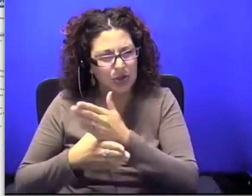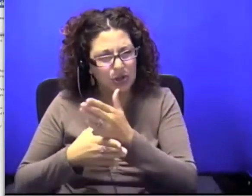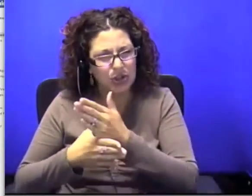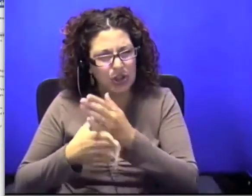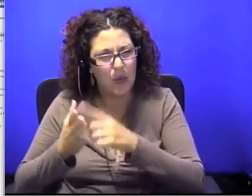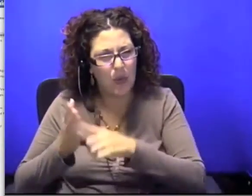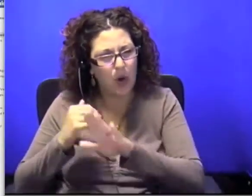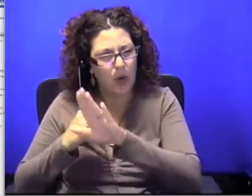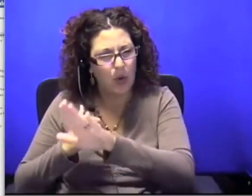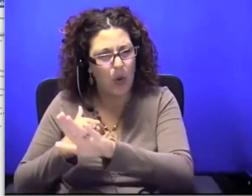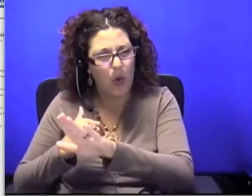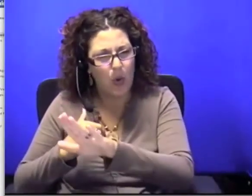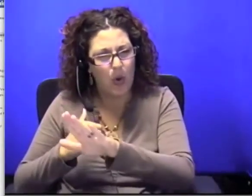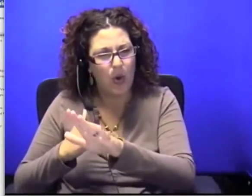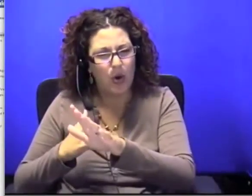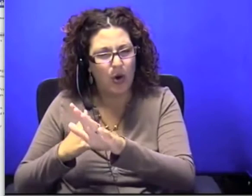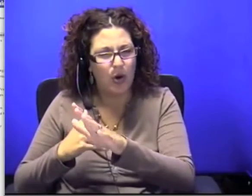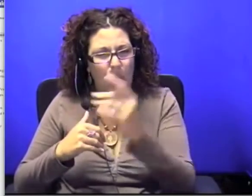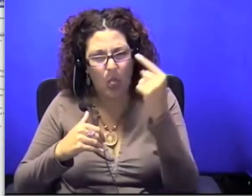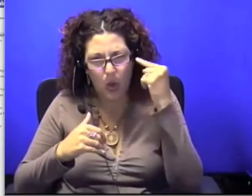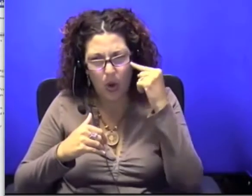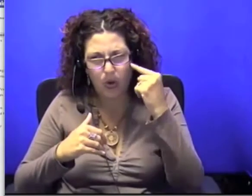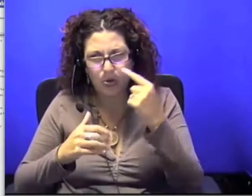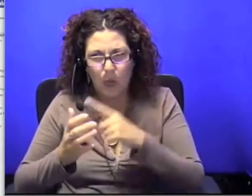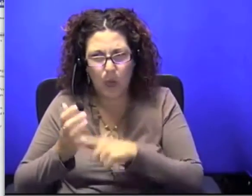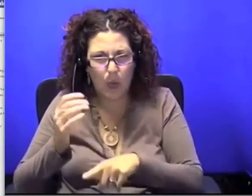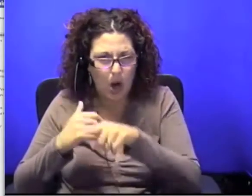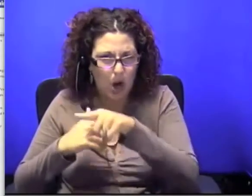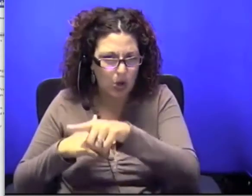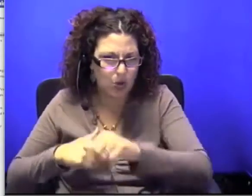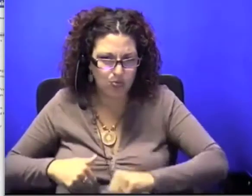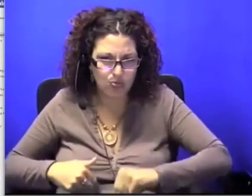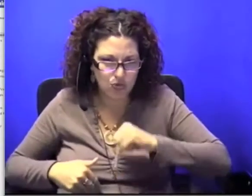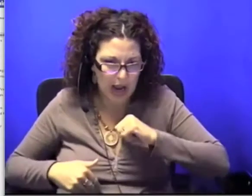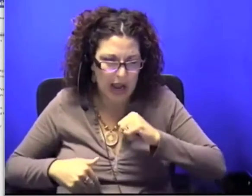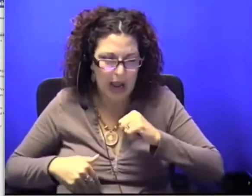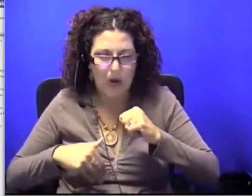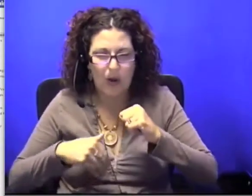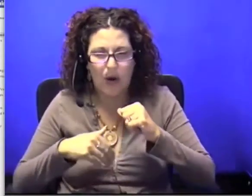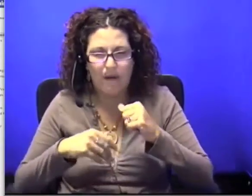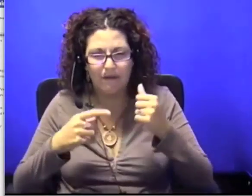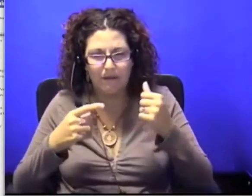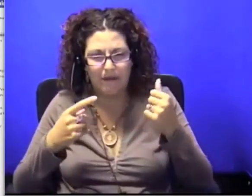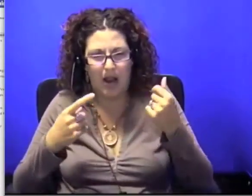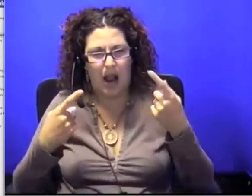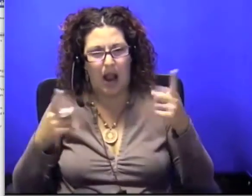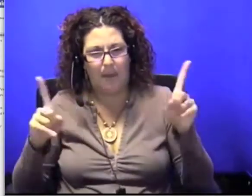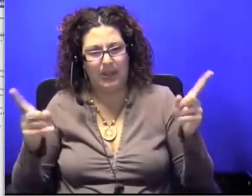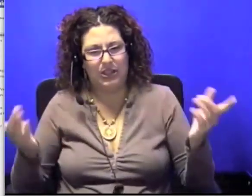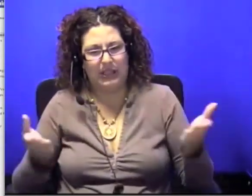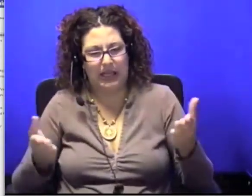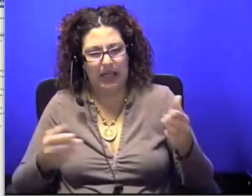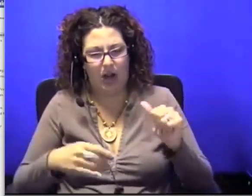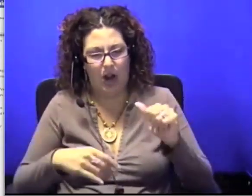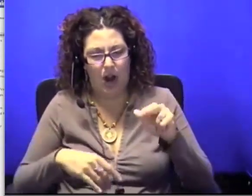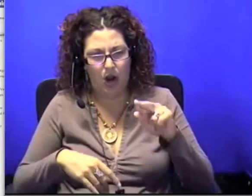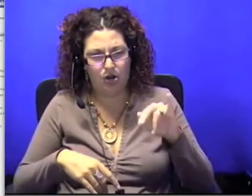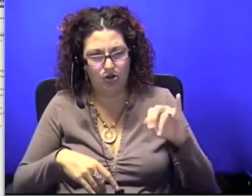If you would just share what your contribution, like what are you going to be so proud of accomplishing at RX?